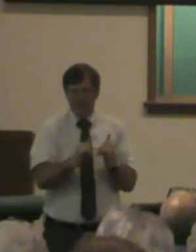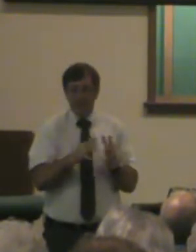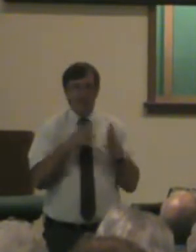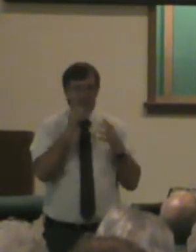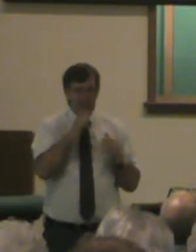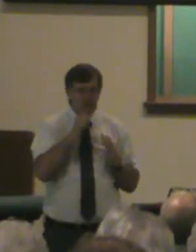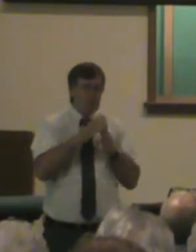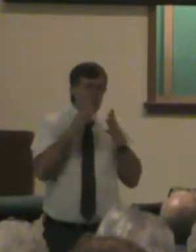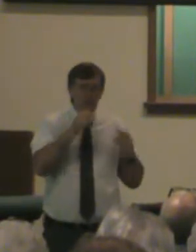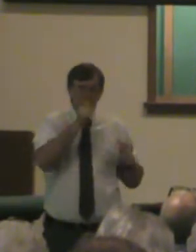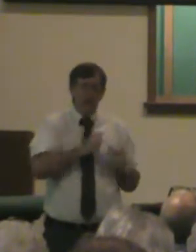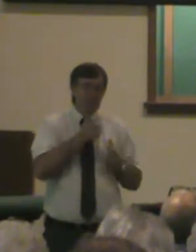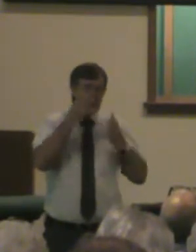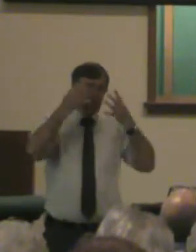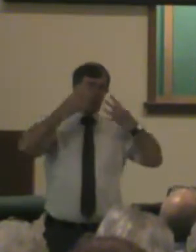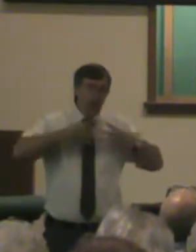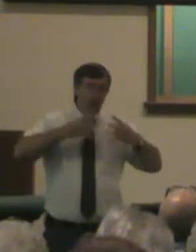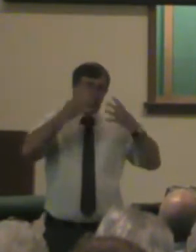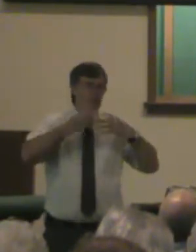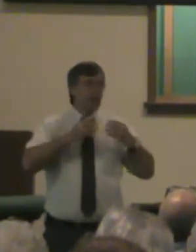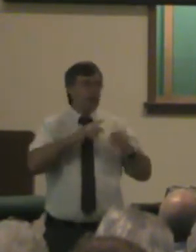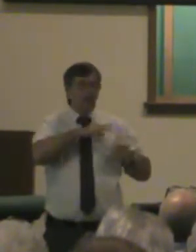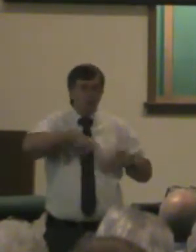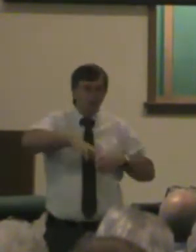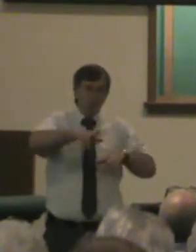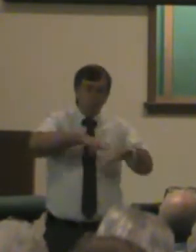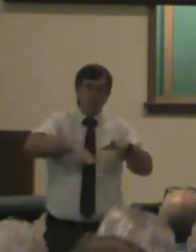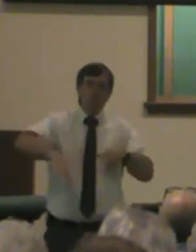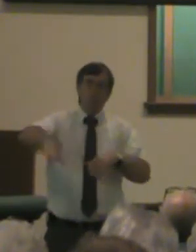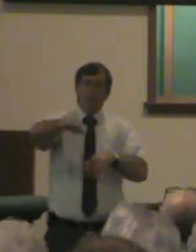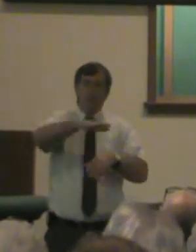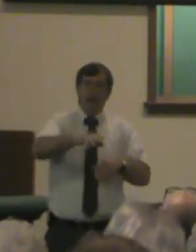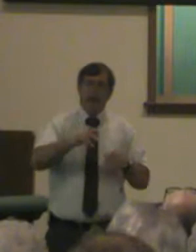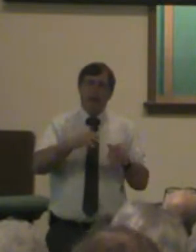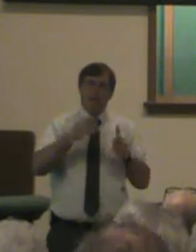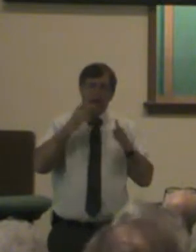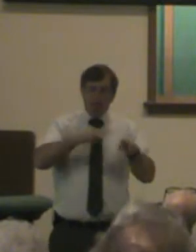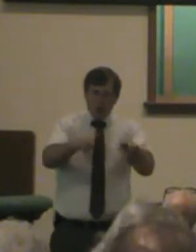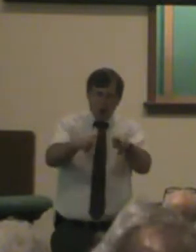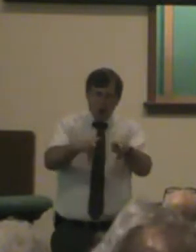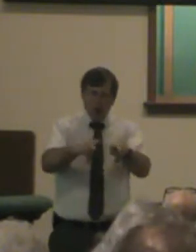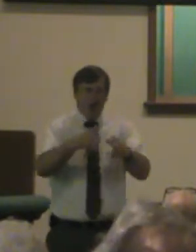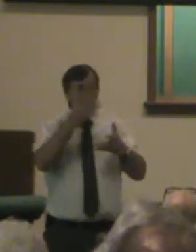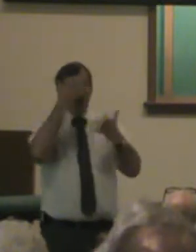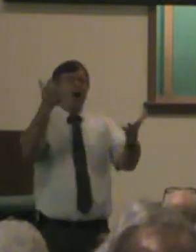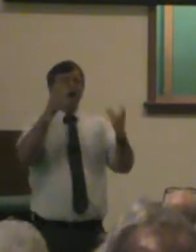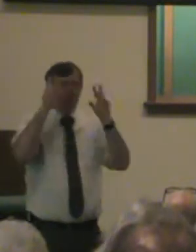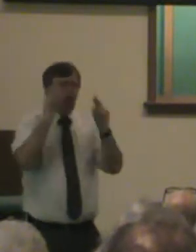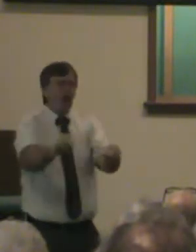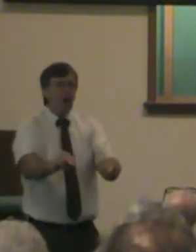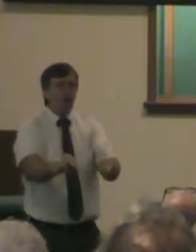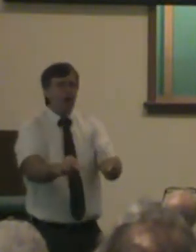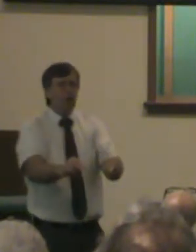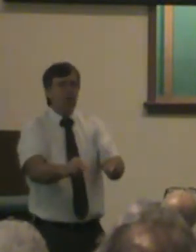and agony that he wailed out. He walks over the path. He looks down. He said,